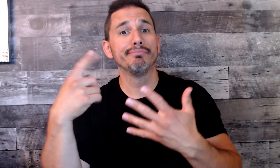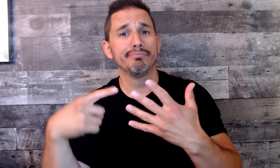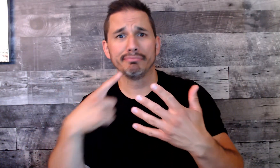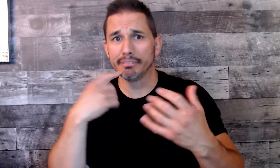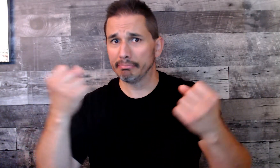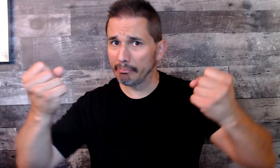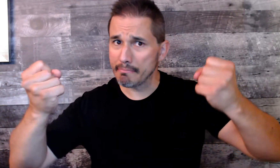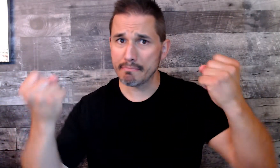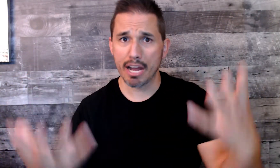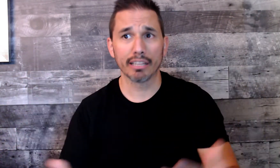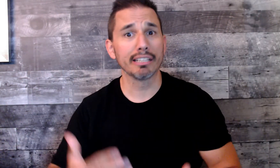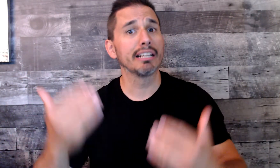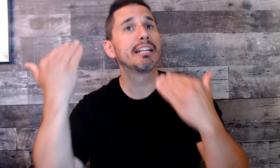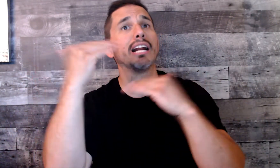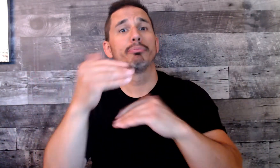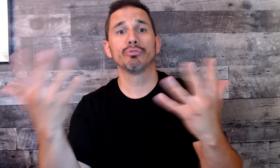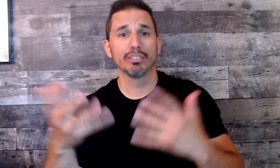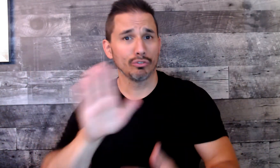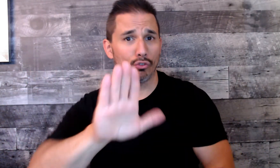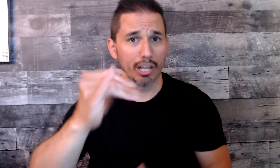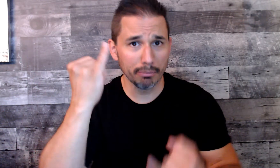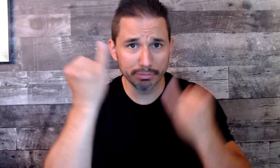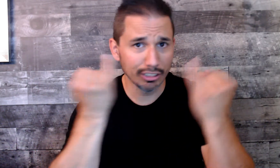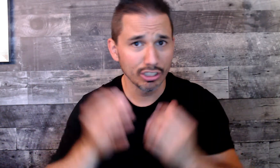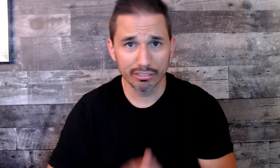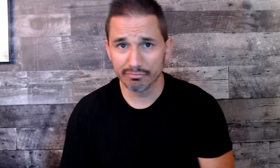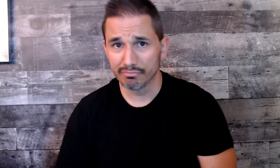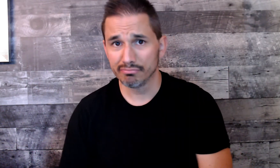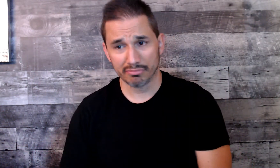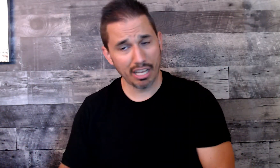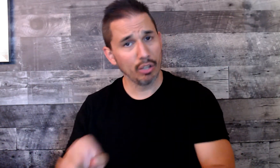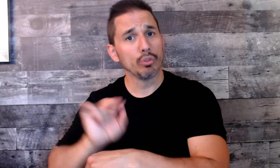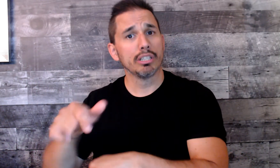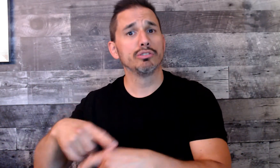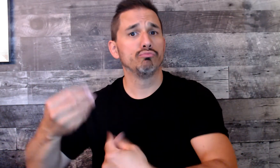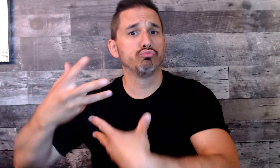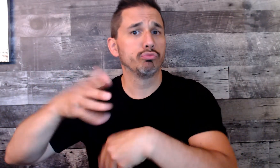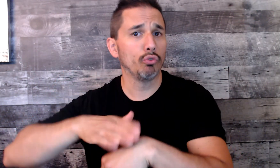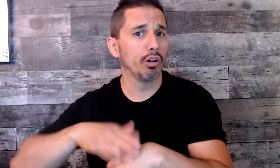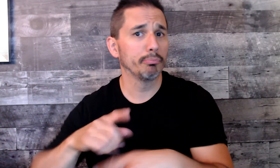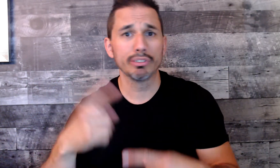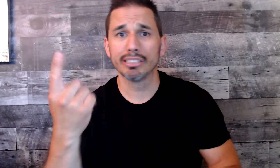set up for notifications. And really the only limit here is your own imagination.